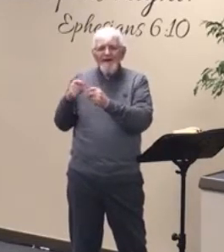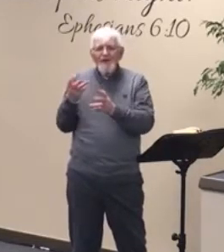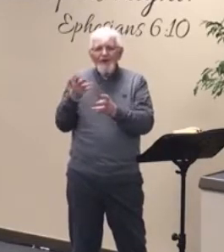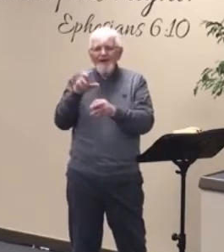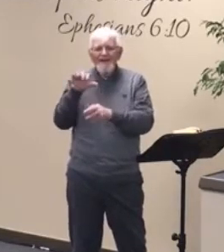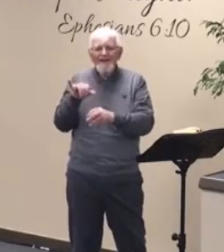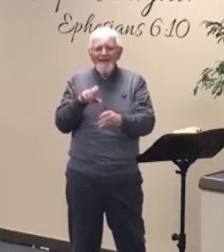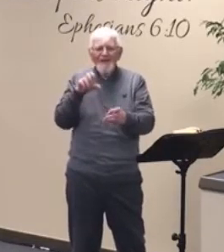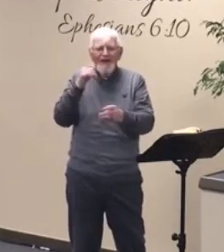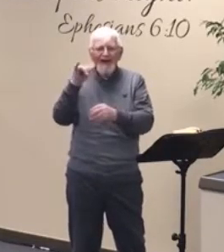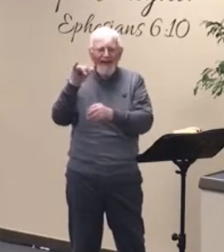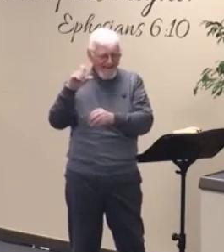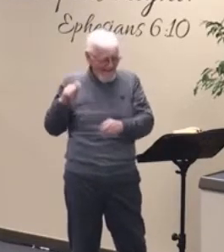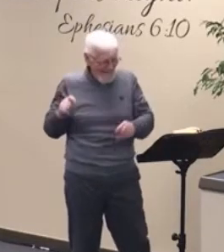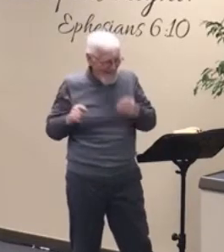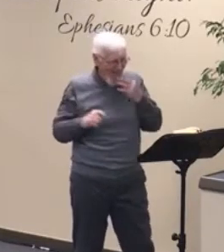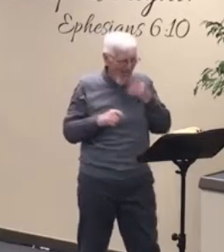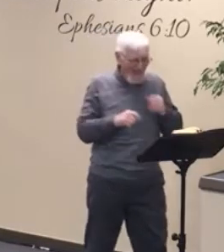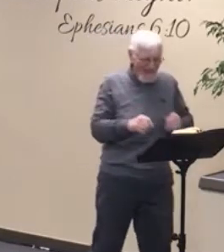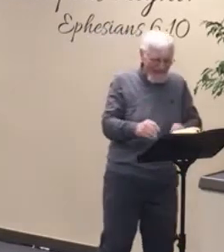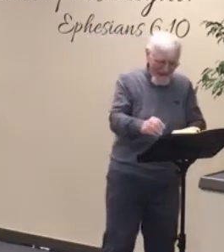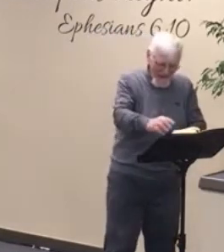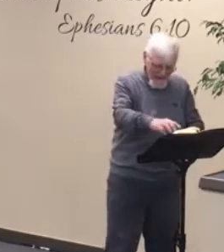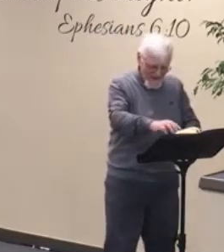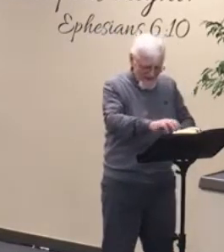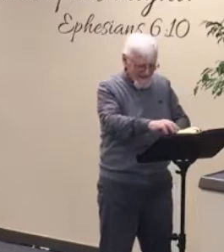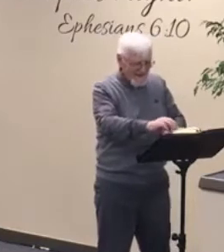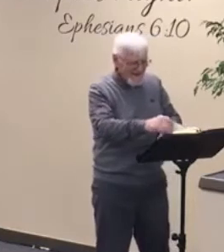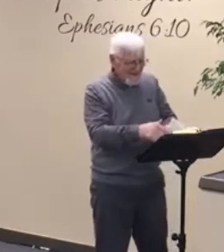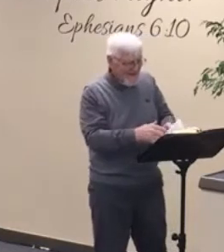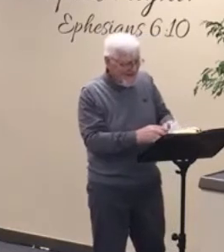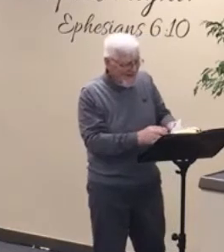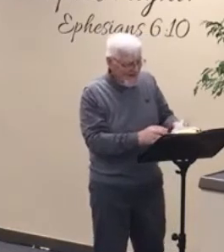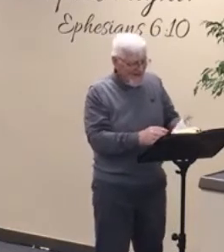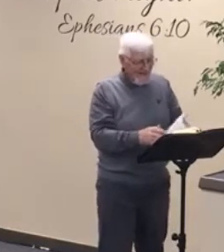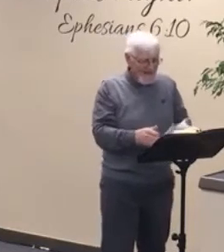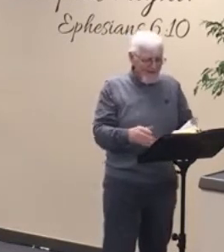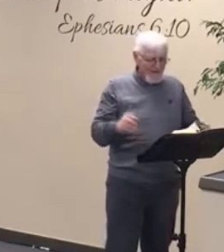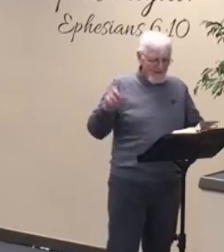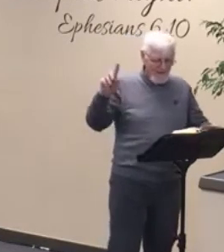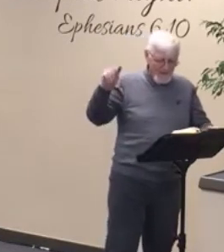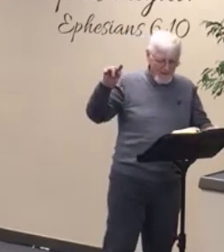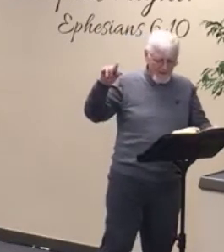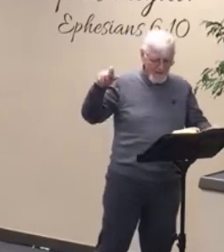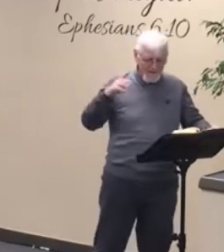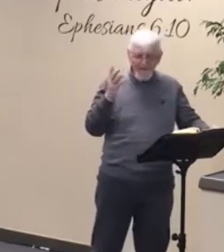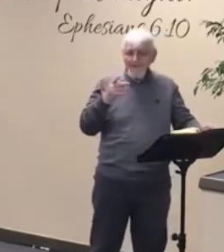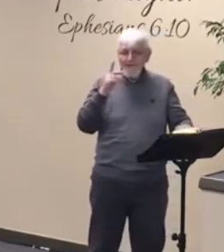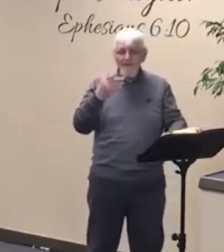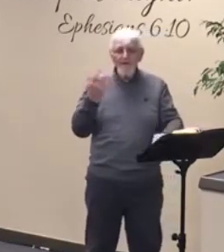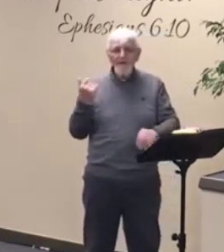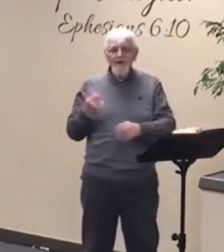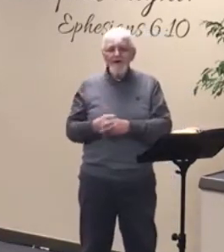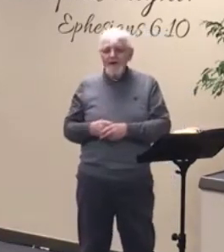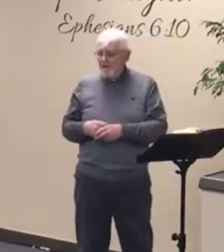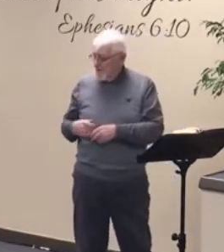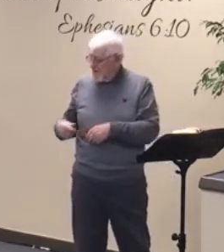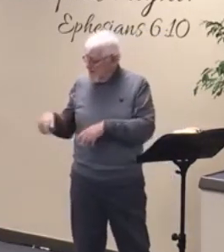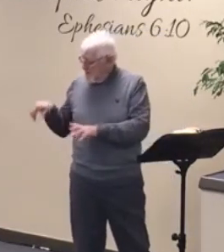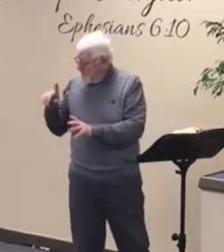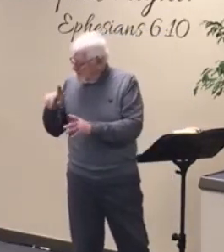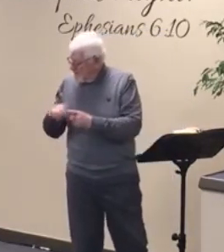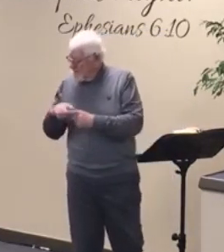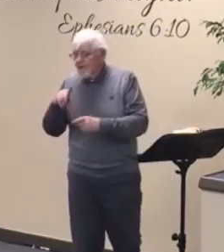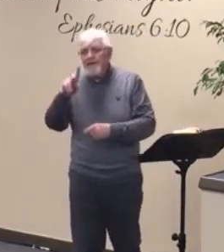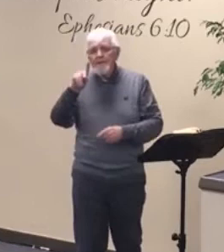get to do yet. So I got these skis out, and I've never skied before in my life. So I go out to the park, and